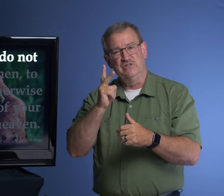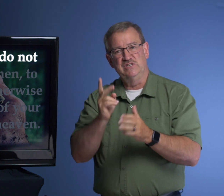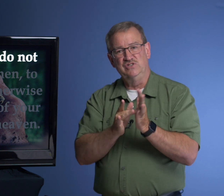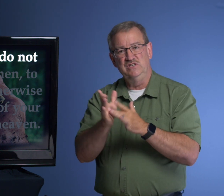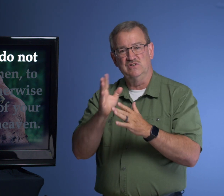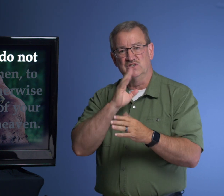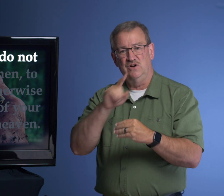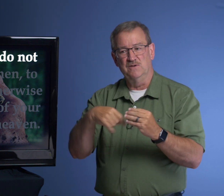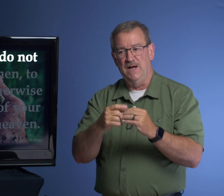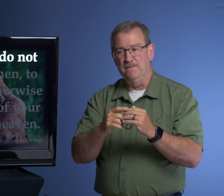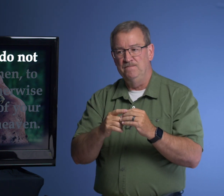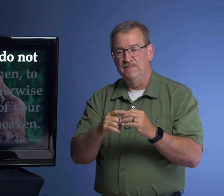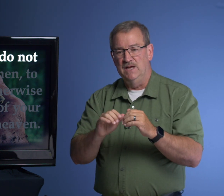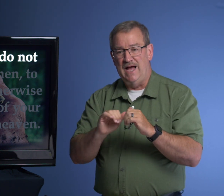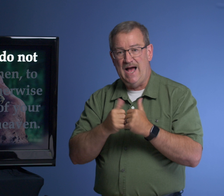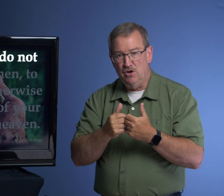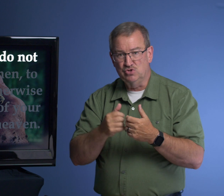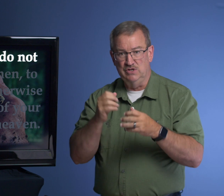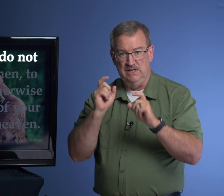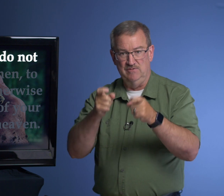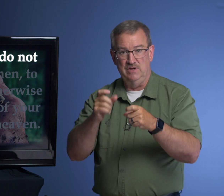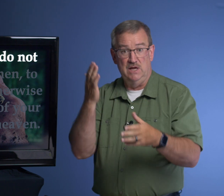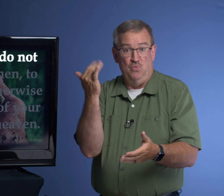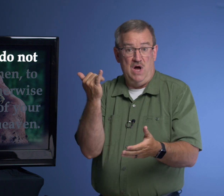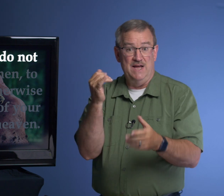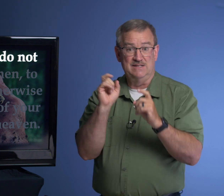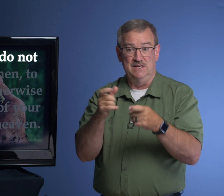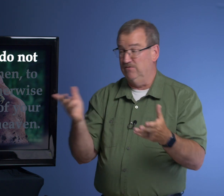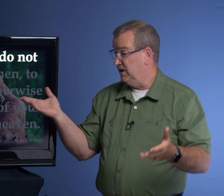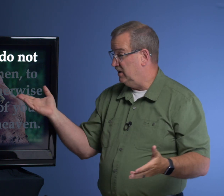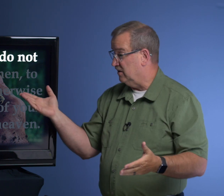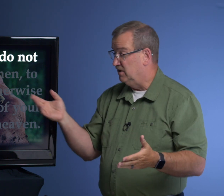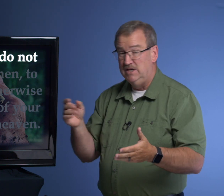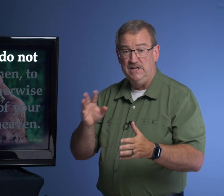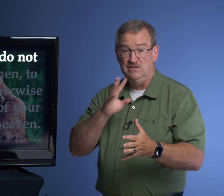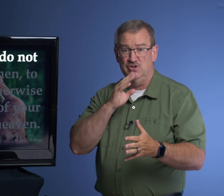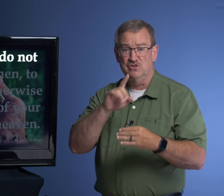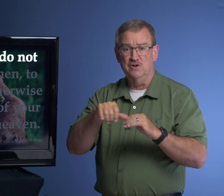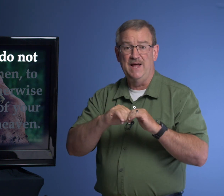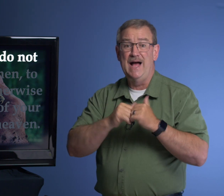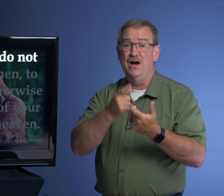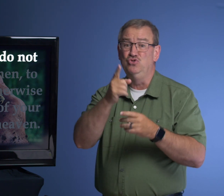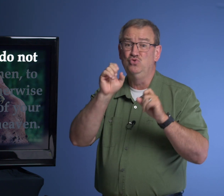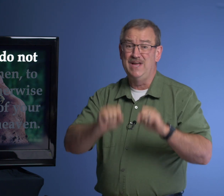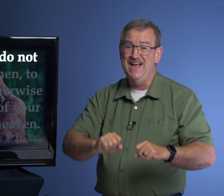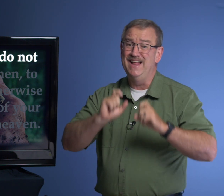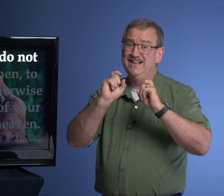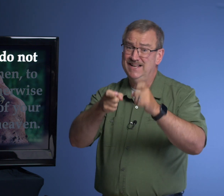see Jesus talk about how to give and why to give. Here, he's going to talk about how you can